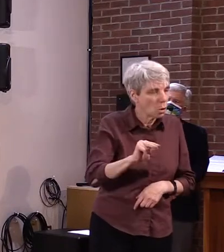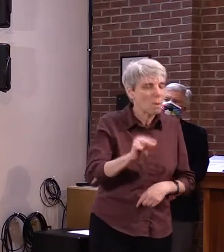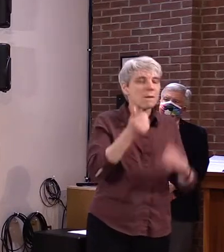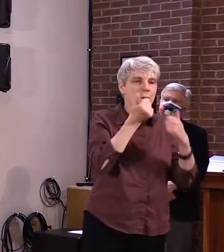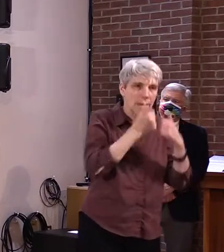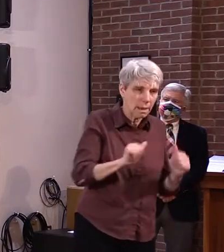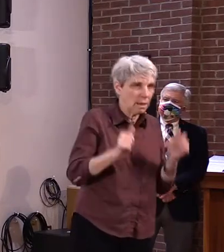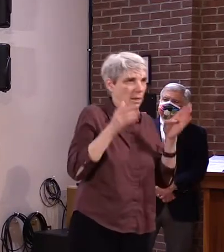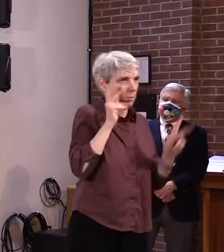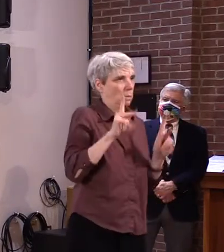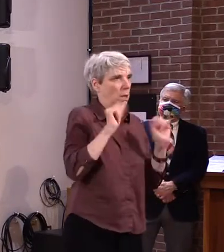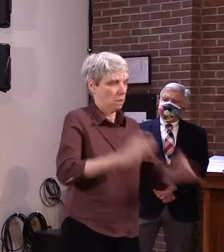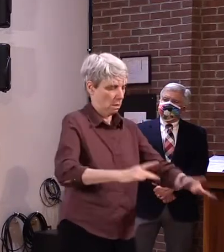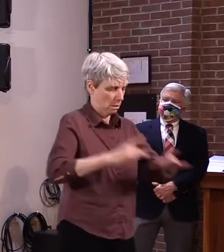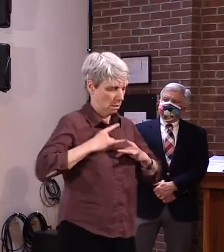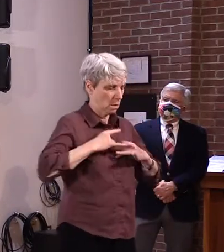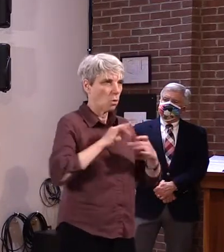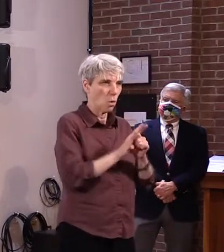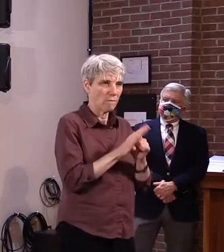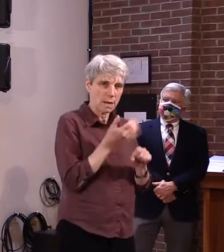virus.